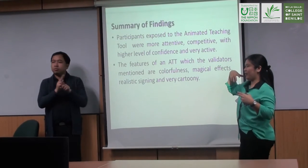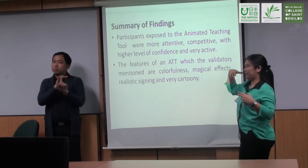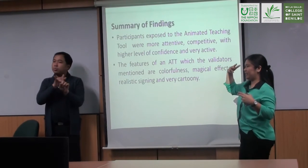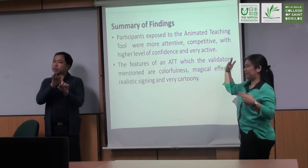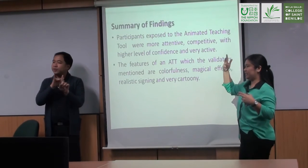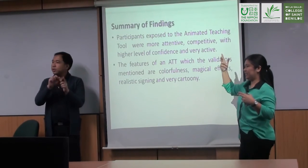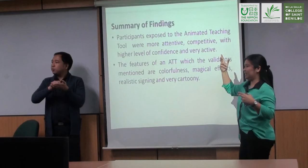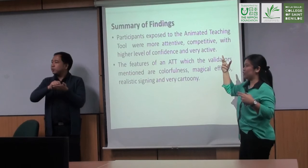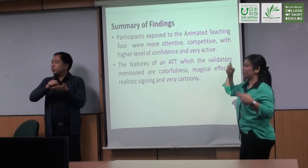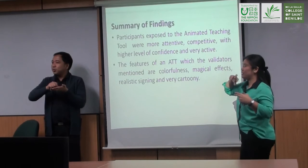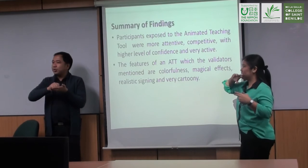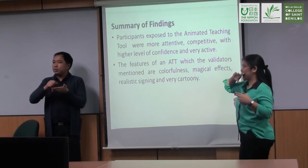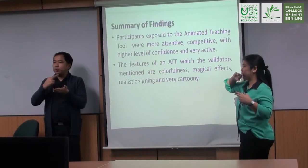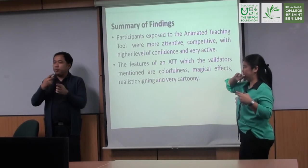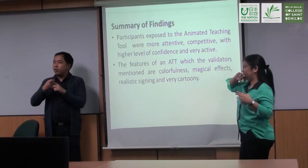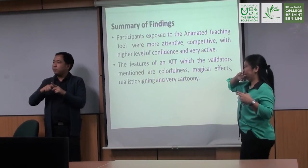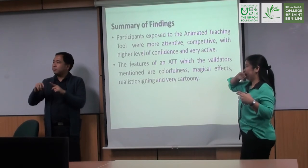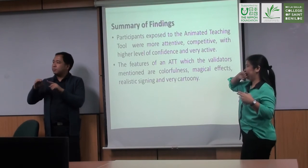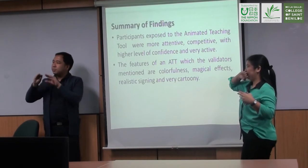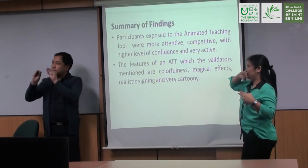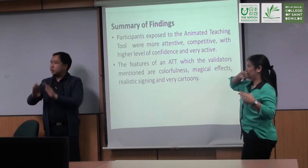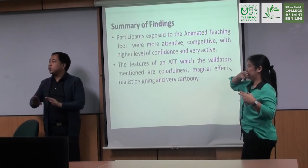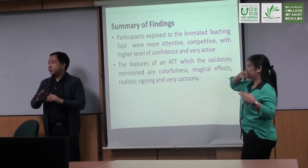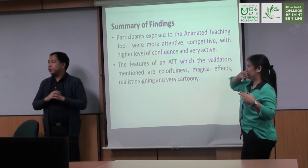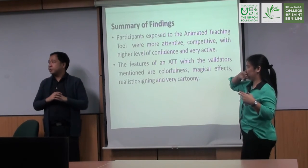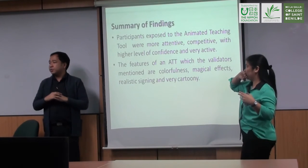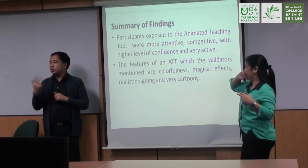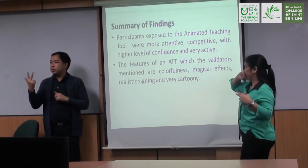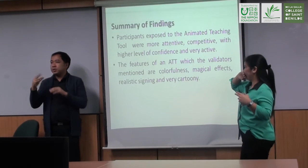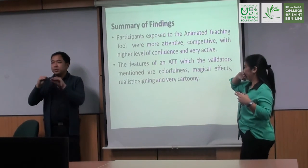records of the three teachers.